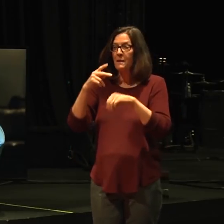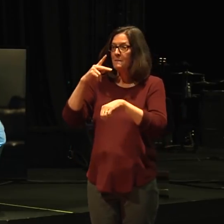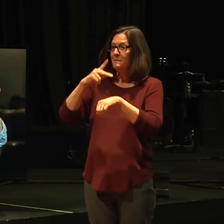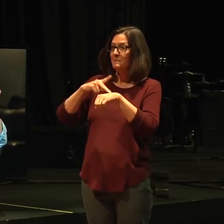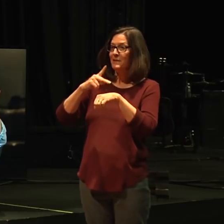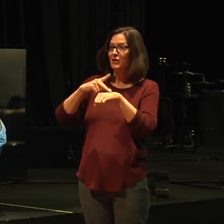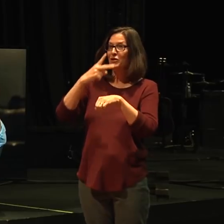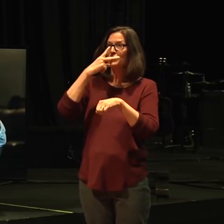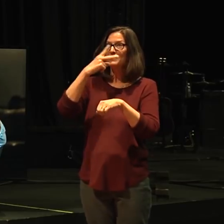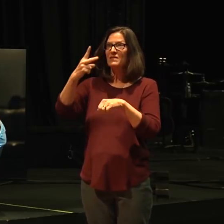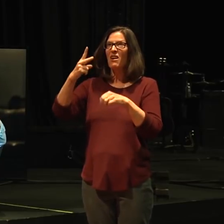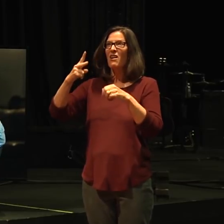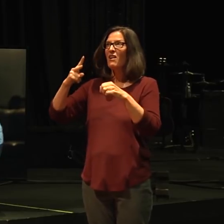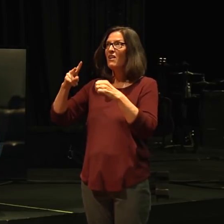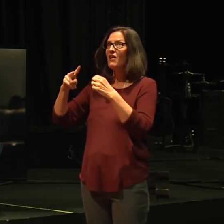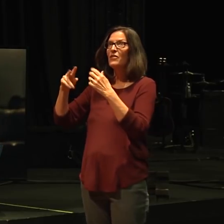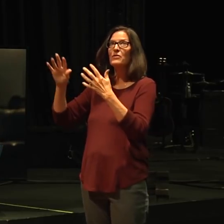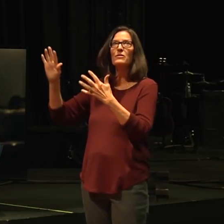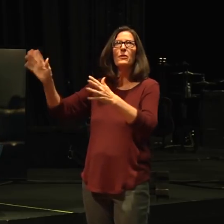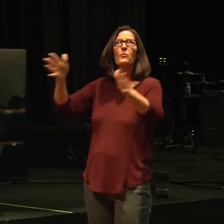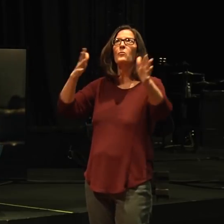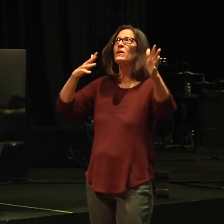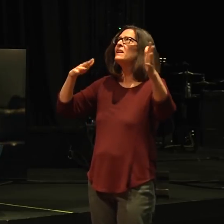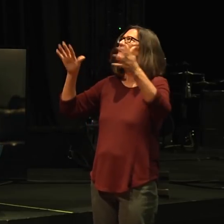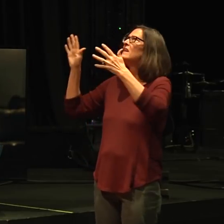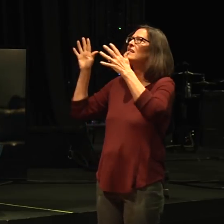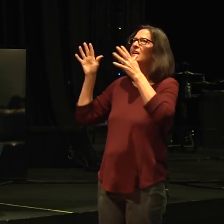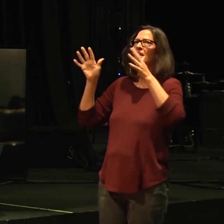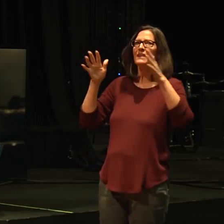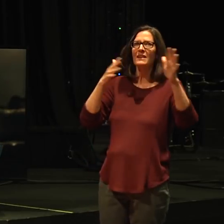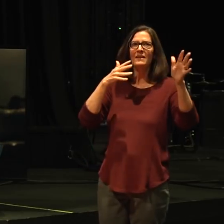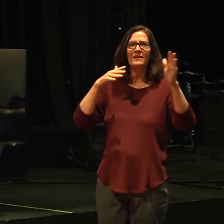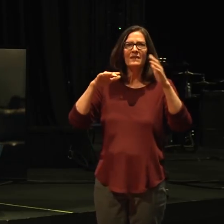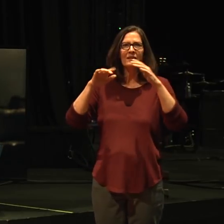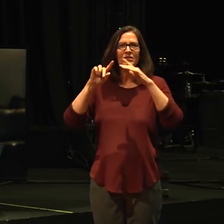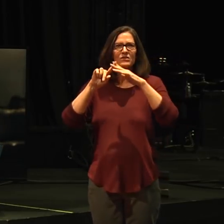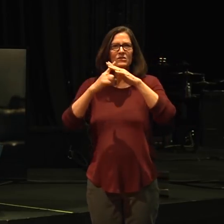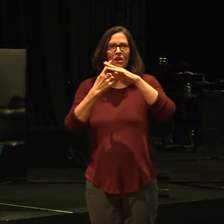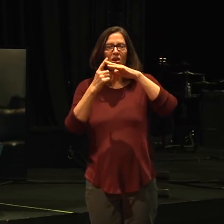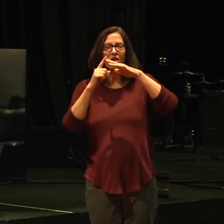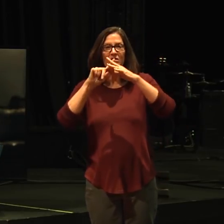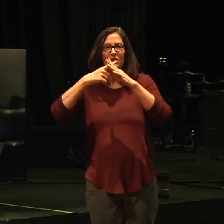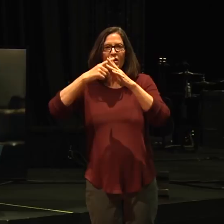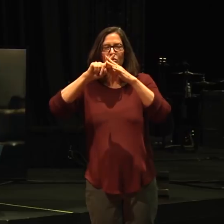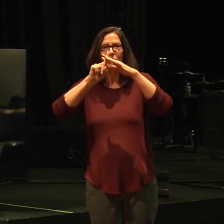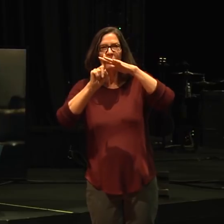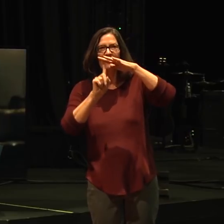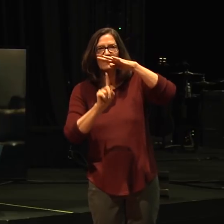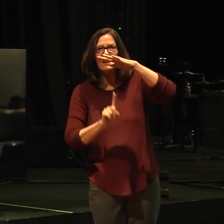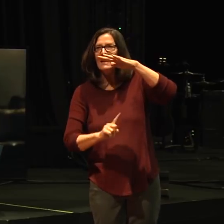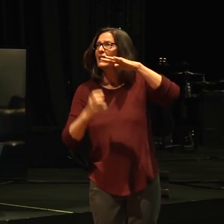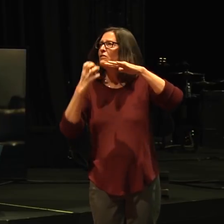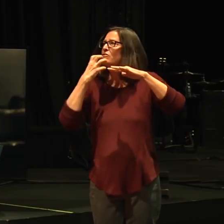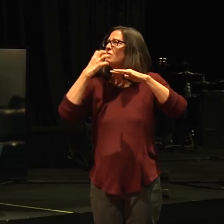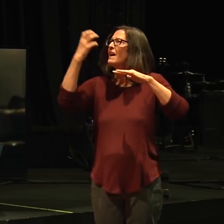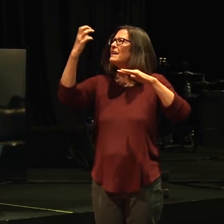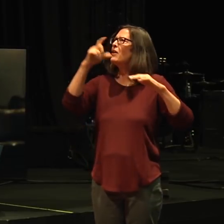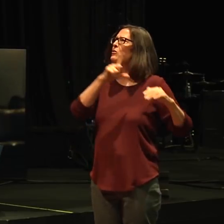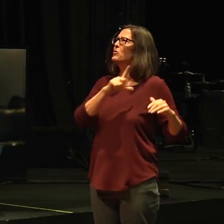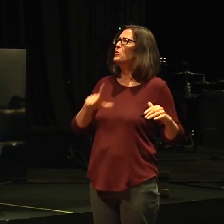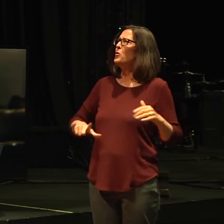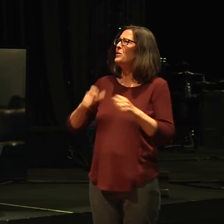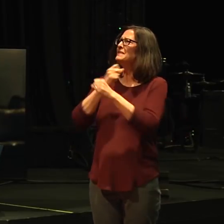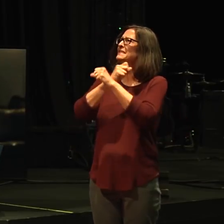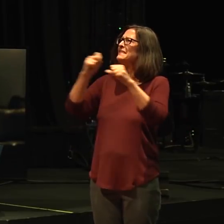the wind and beginning to sink, he cried out, Lord, save me.